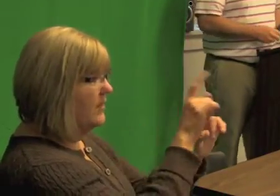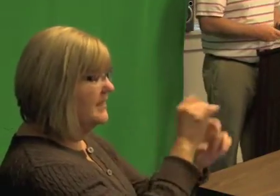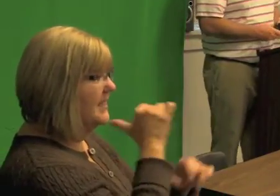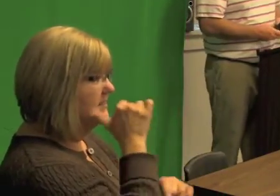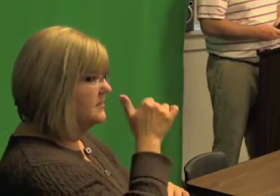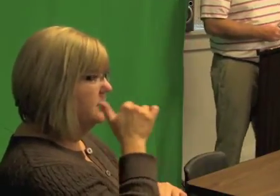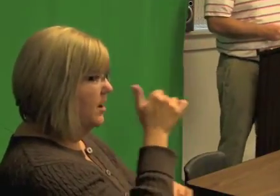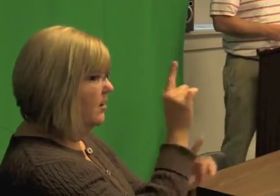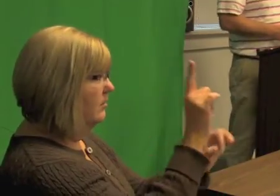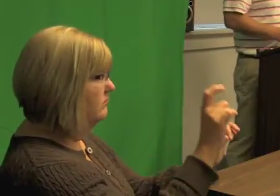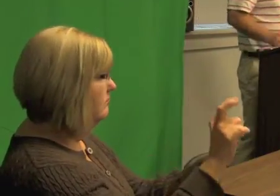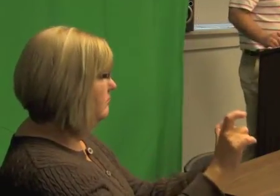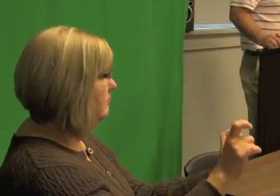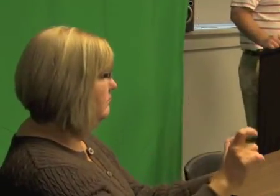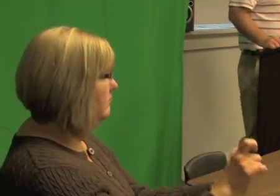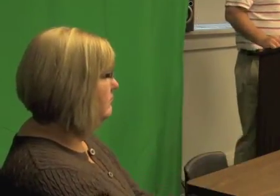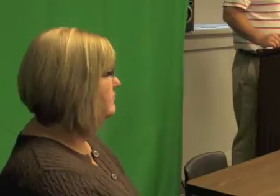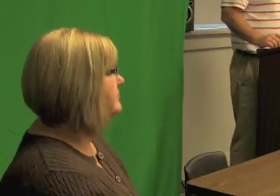tomorrow?